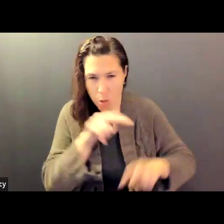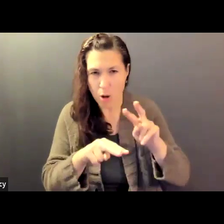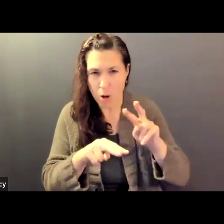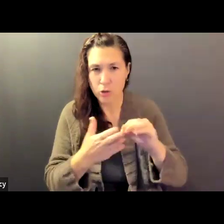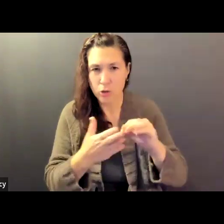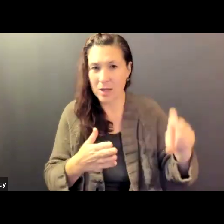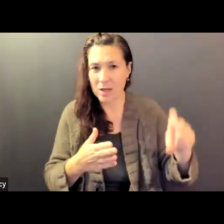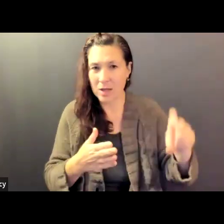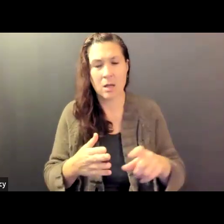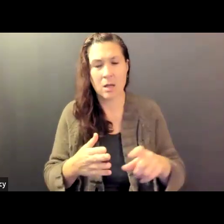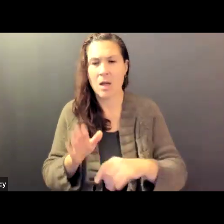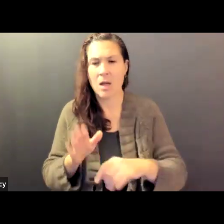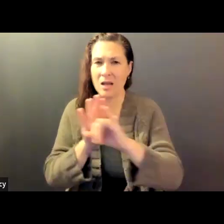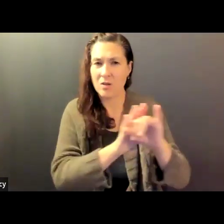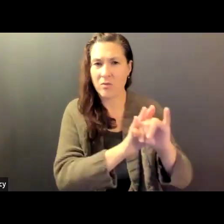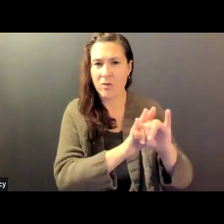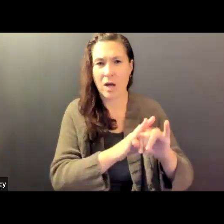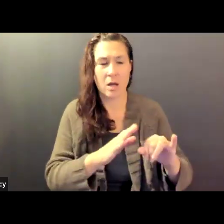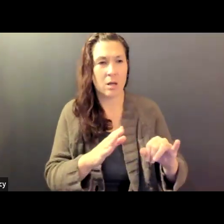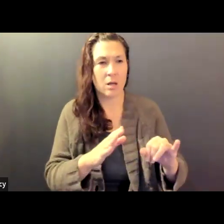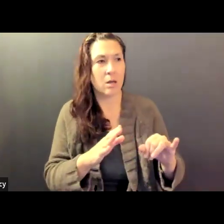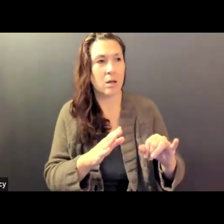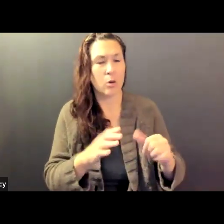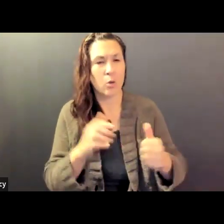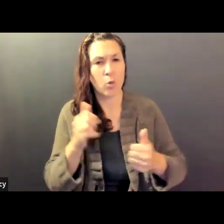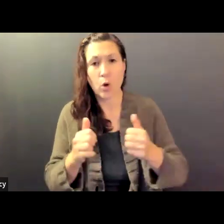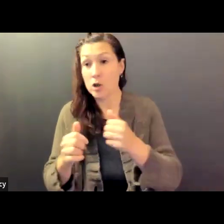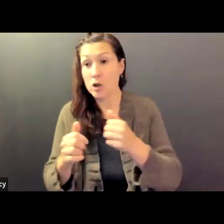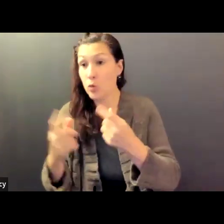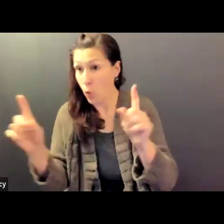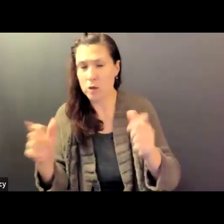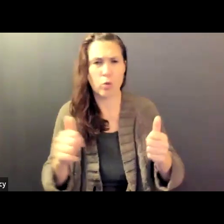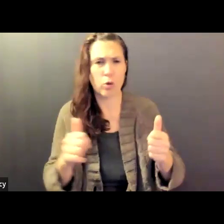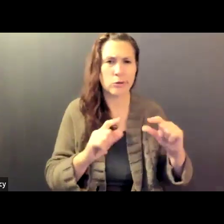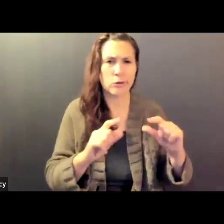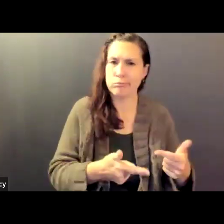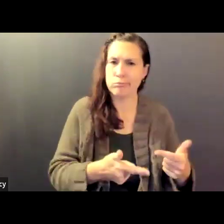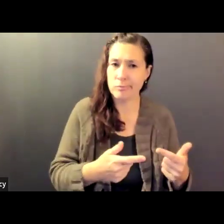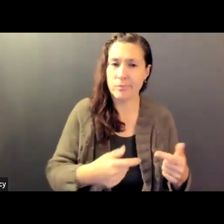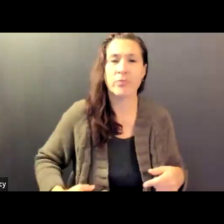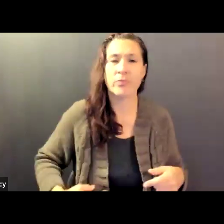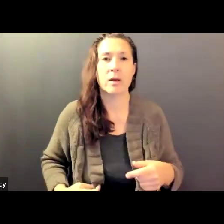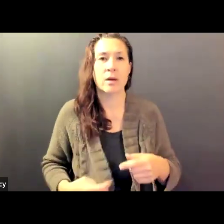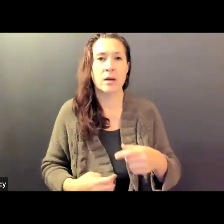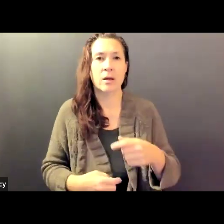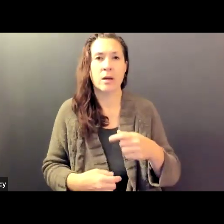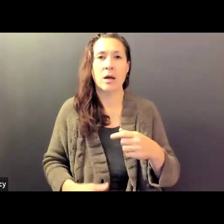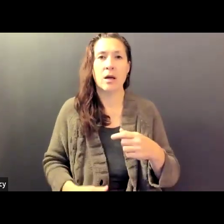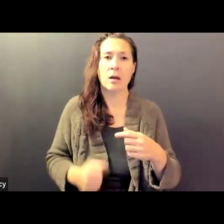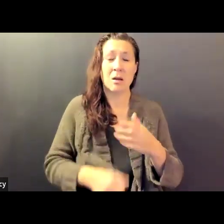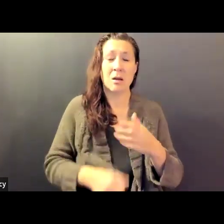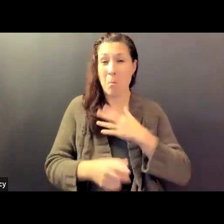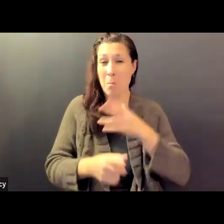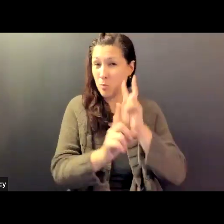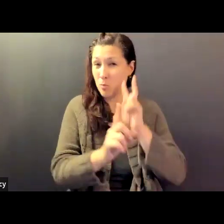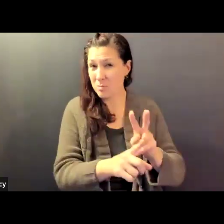the areas where things don't work. And I think the other thing I just want to acknowledge from sort of my perspective on this